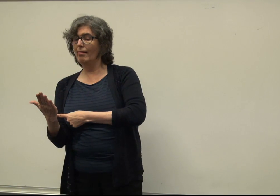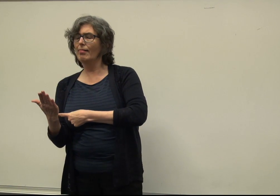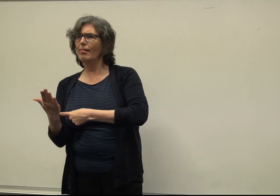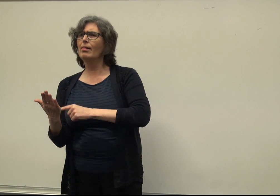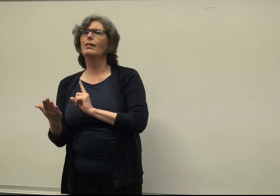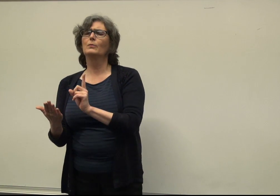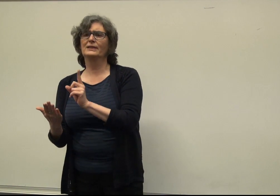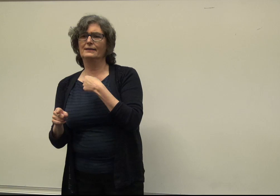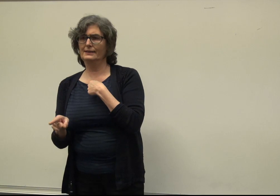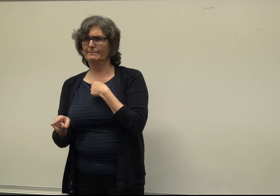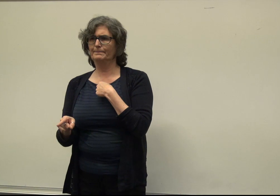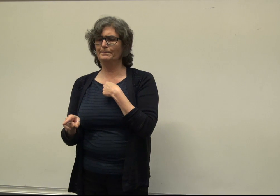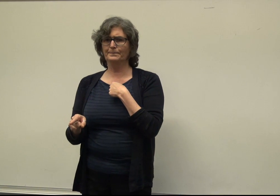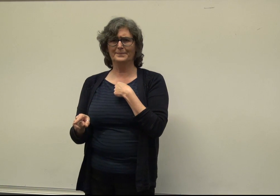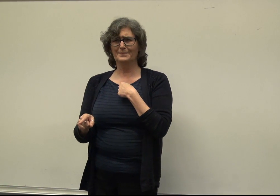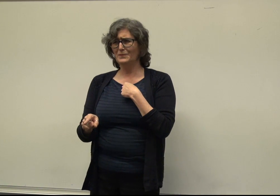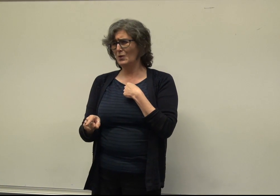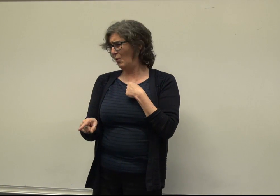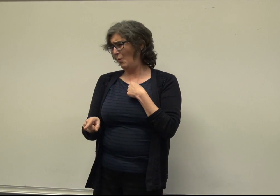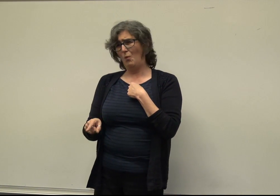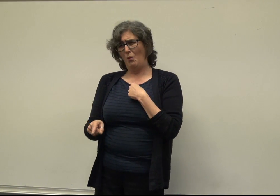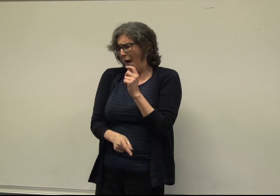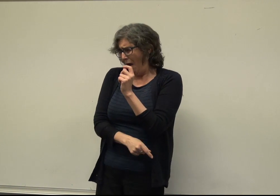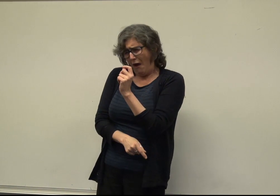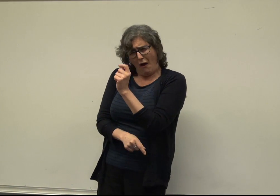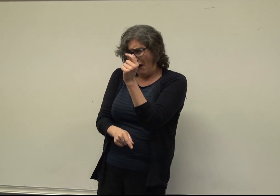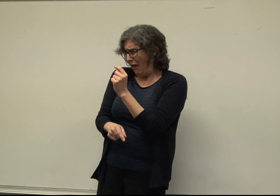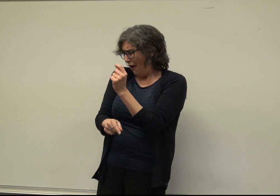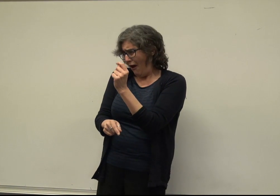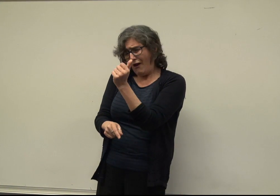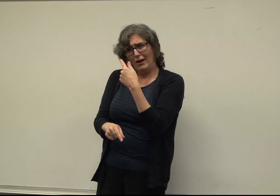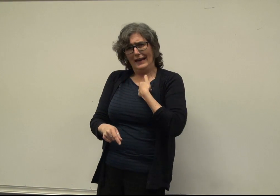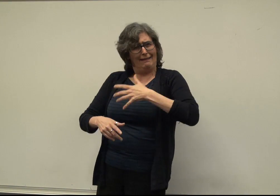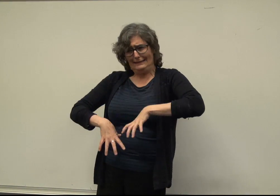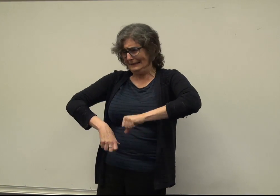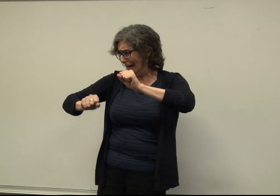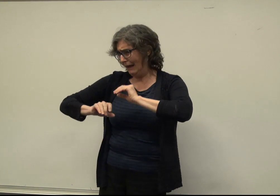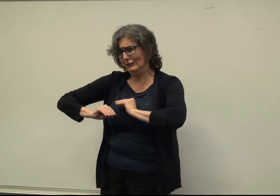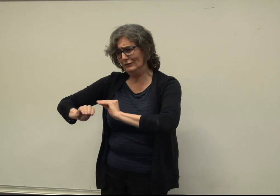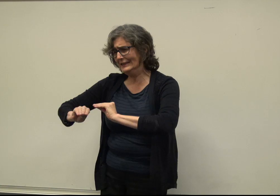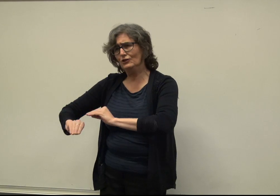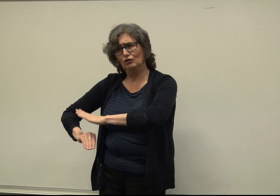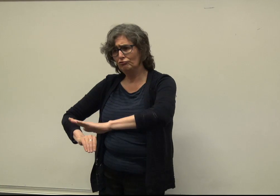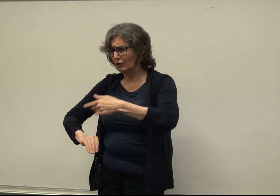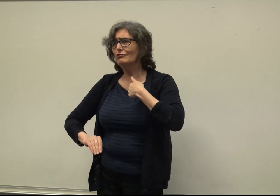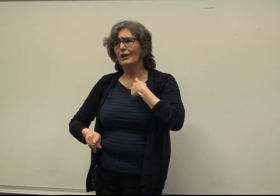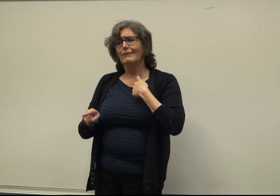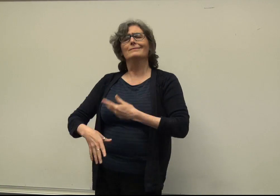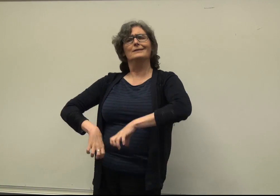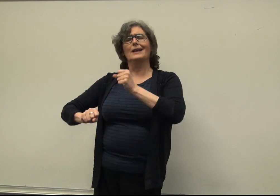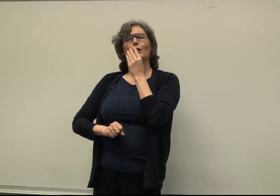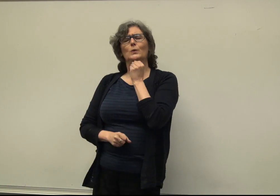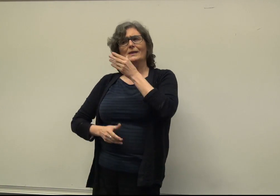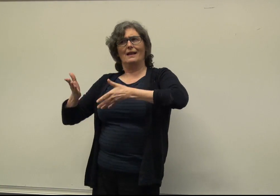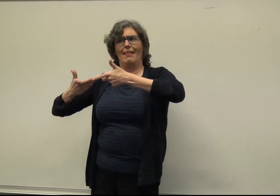sign language is introduced very, very early on. And it's introduced among hearing children as well.